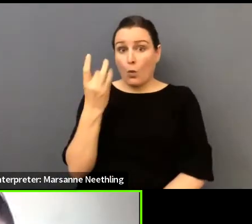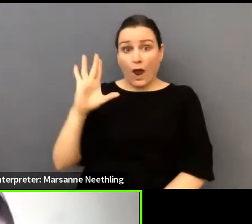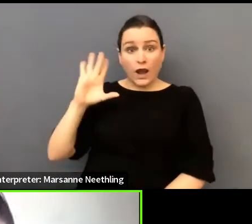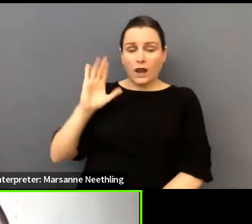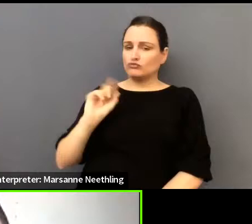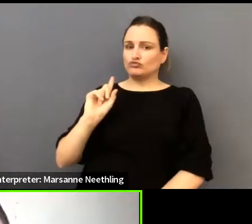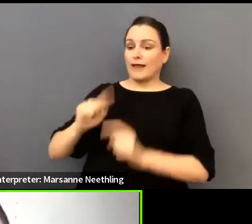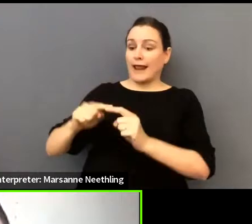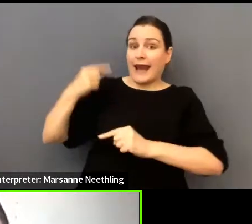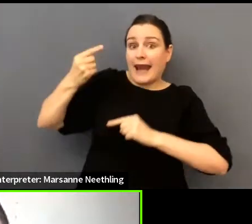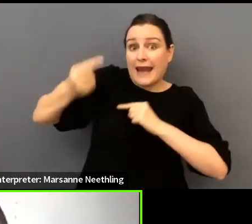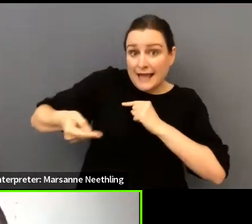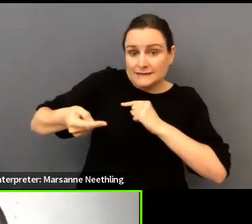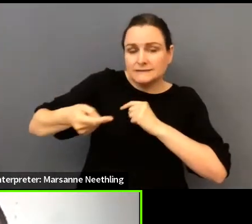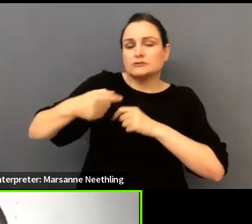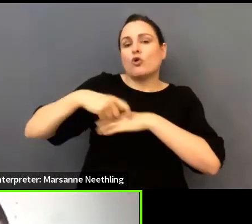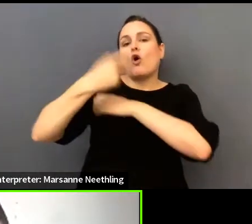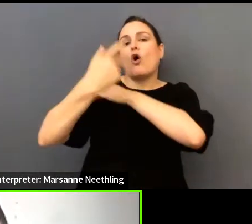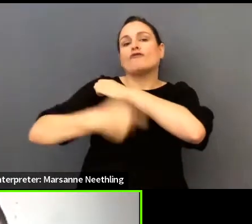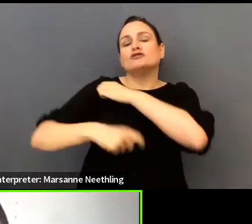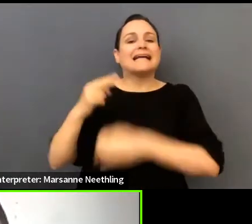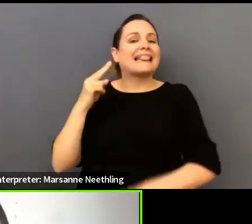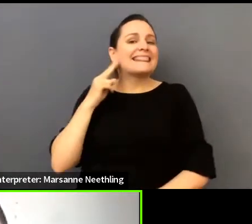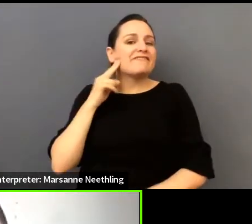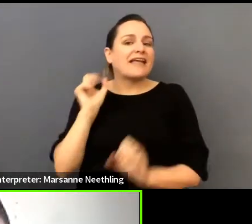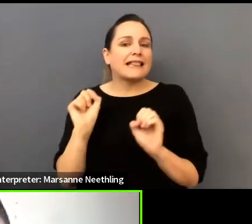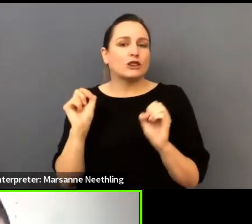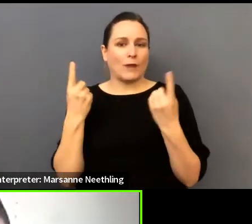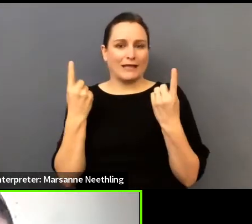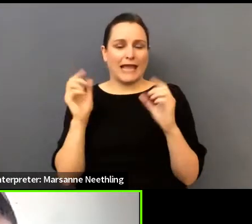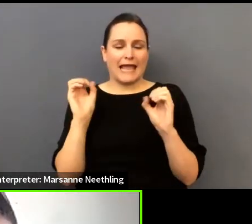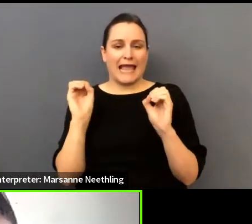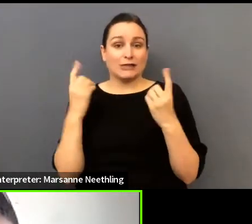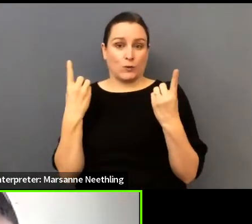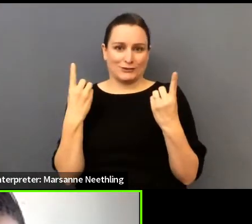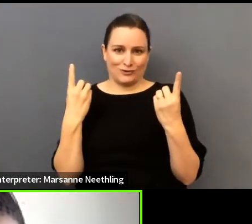Deaf Education Conference, which they have,